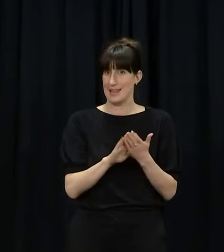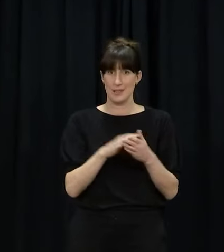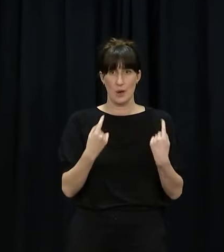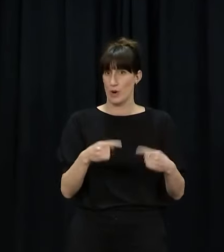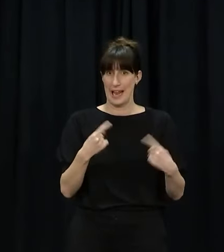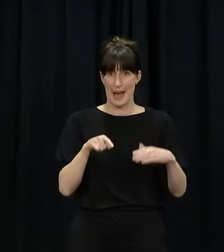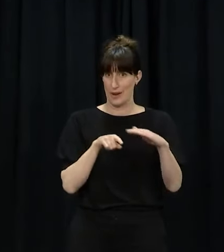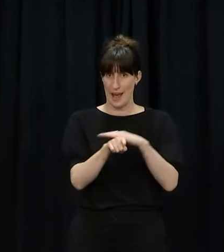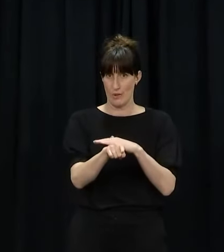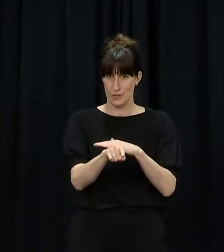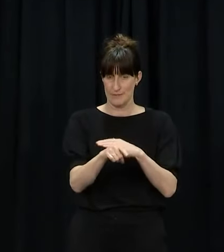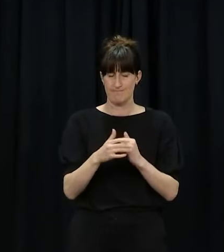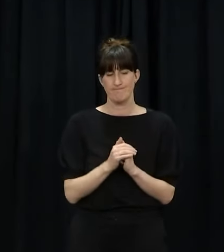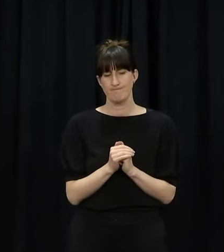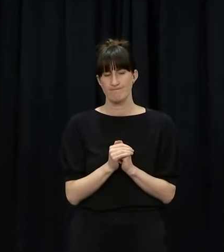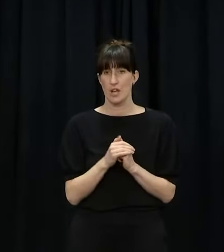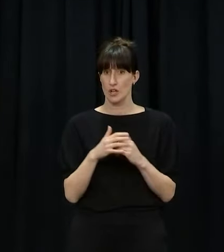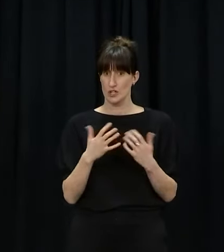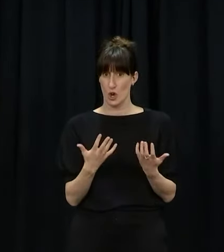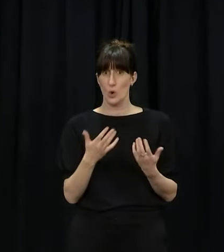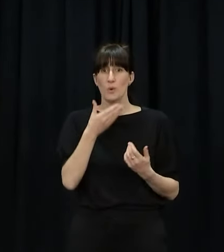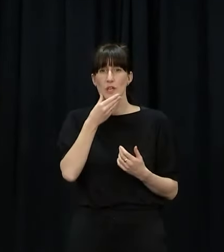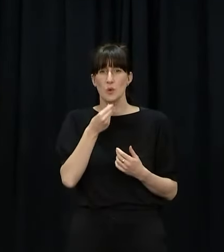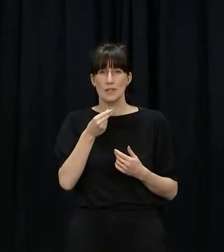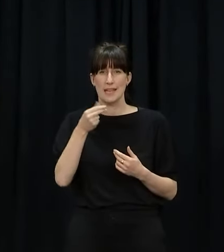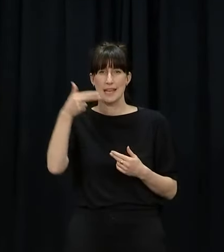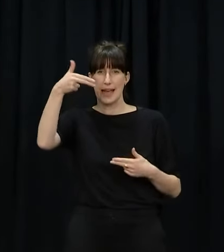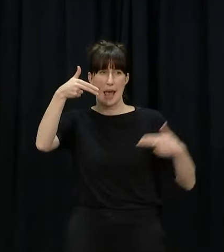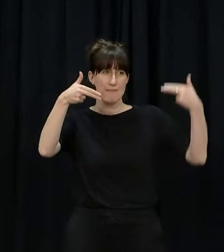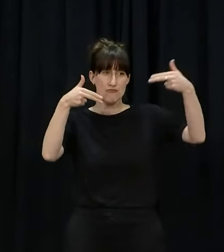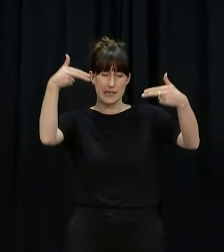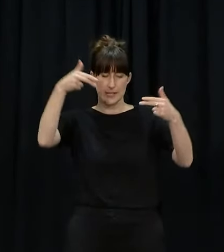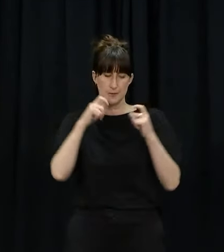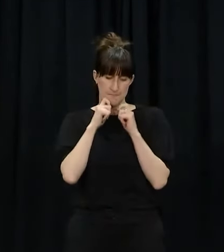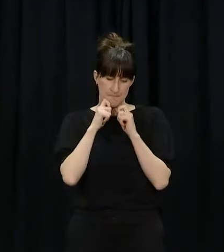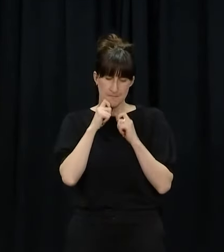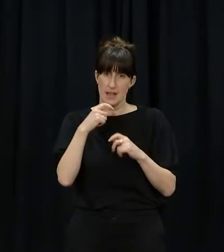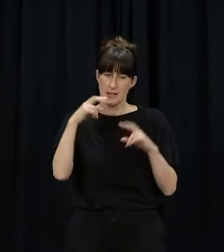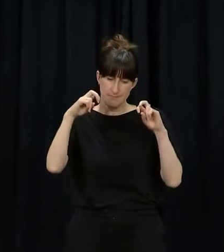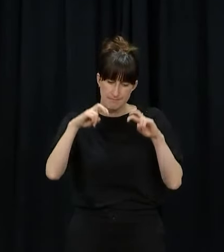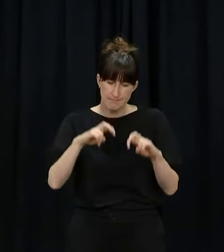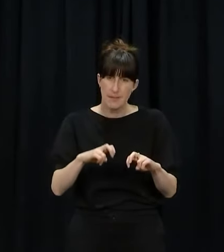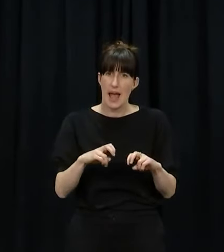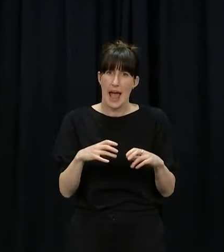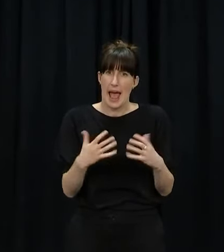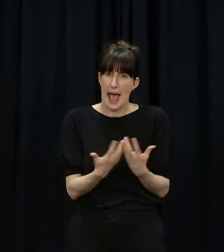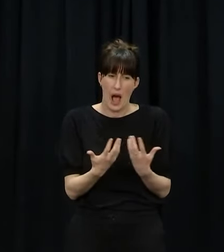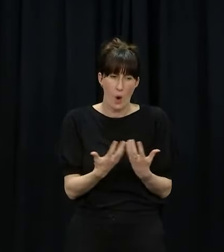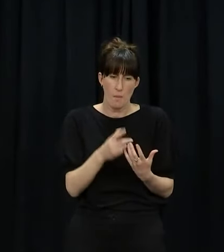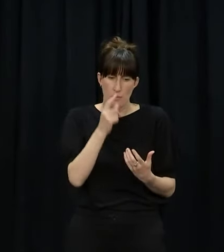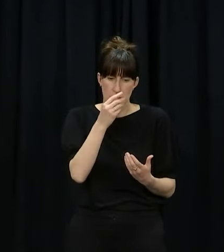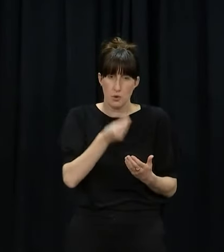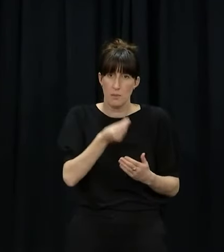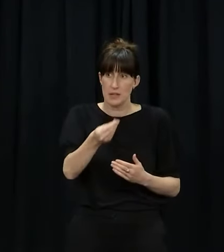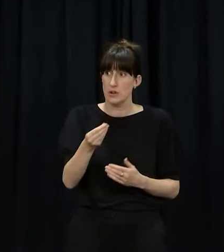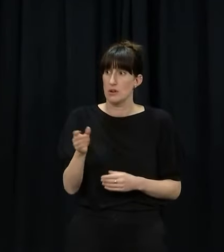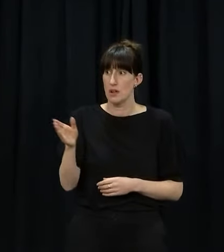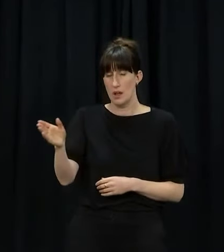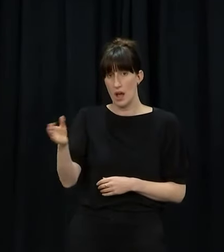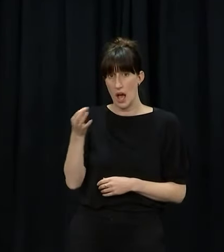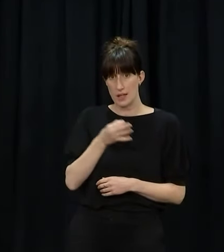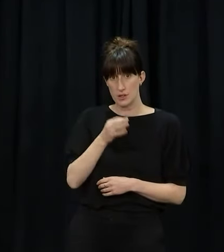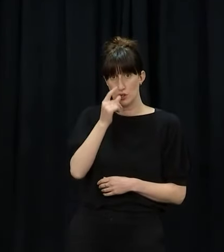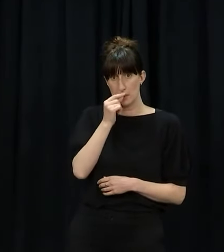identify what may potentially have happened. So that's a process that our MB staff are going through now. But could it be a ventilation issue then if there was...